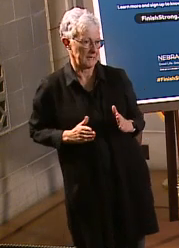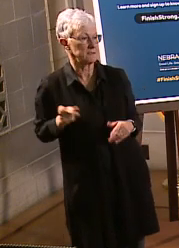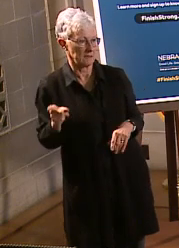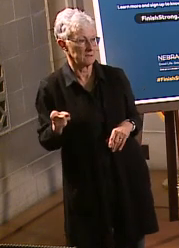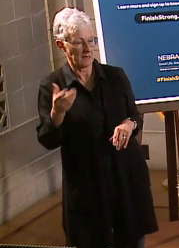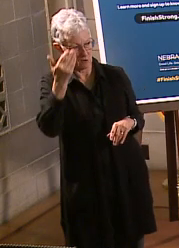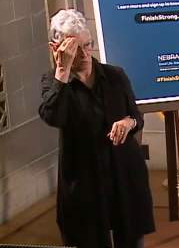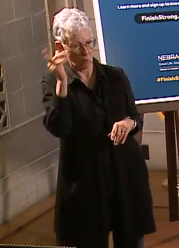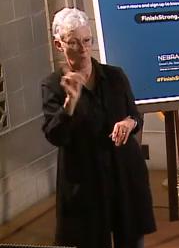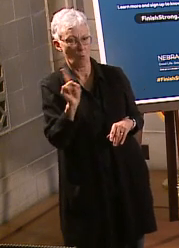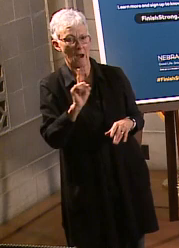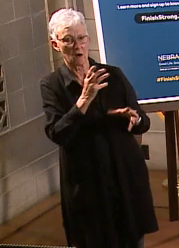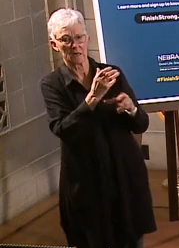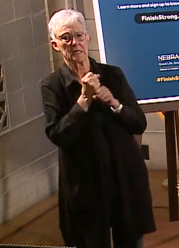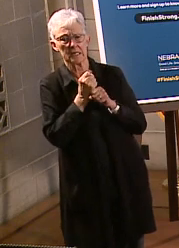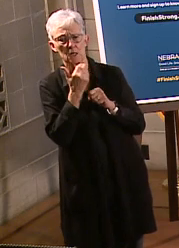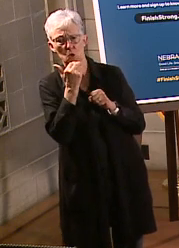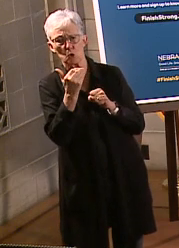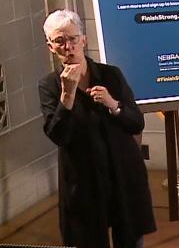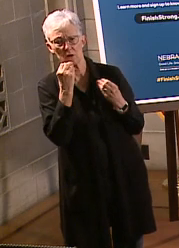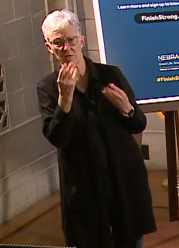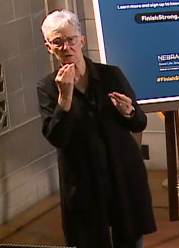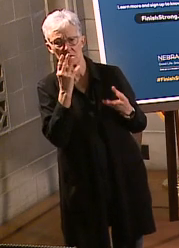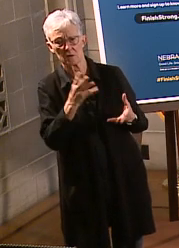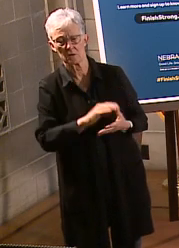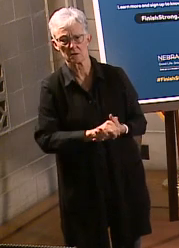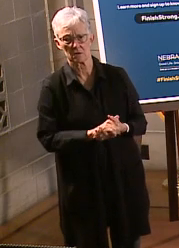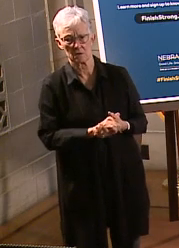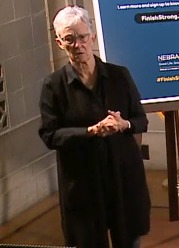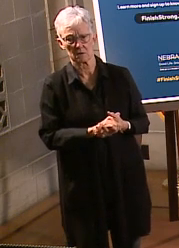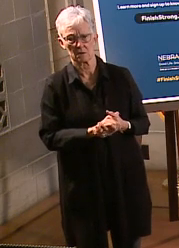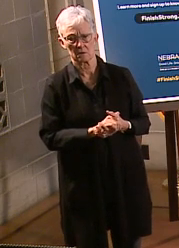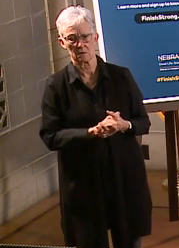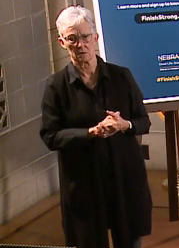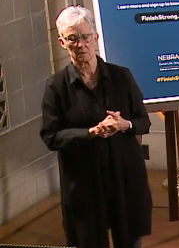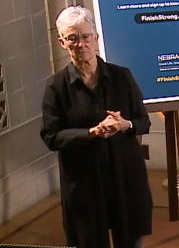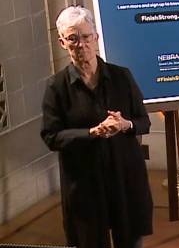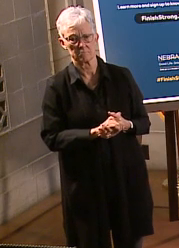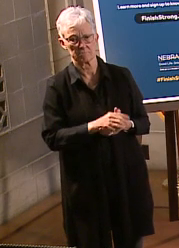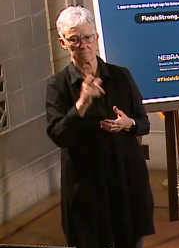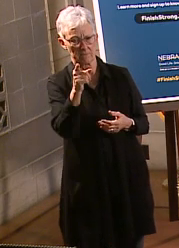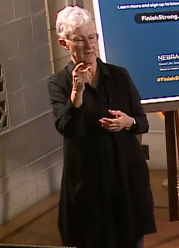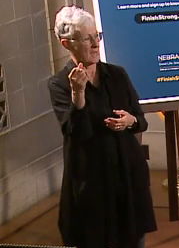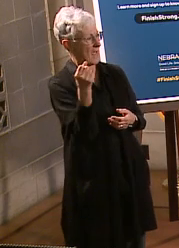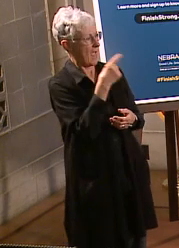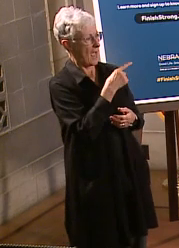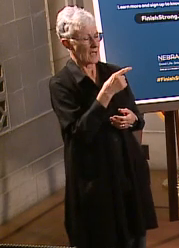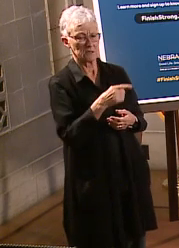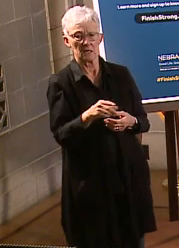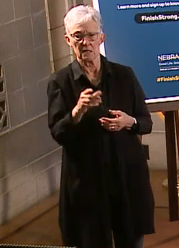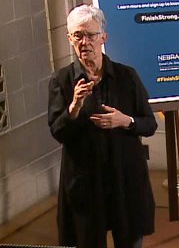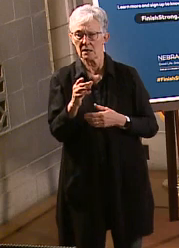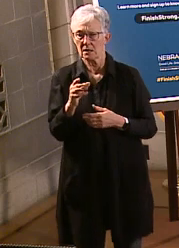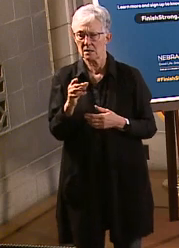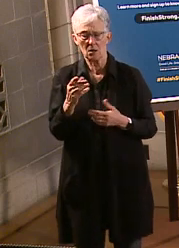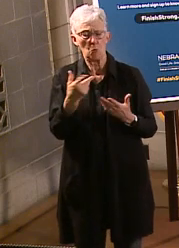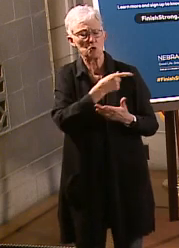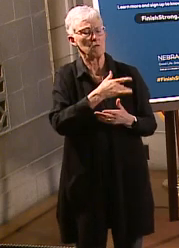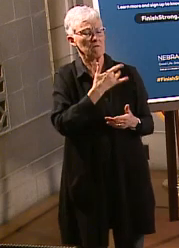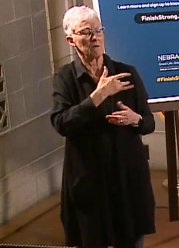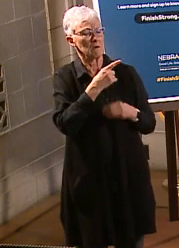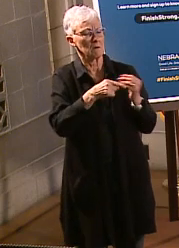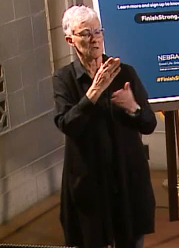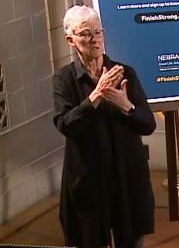credible information. And how do you feel about some businesses either offering a carrot or a stick, you know, either requiring people to get